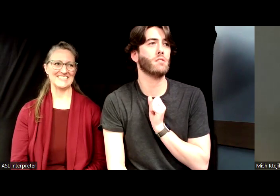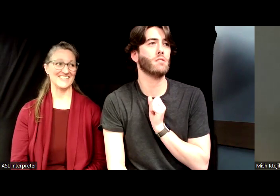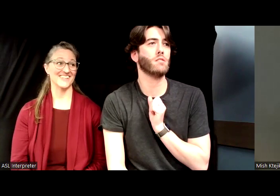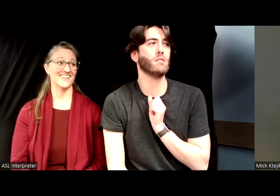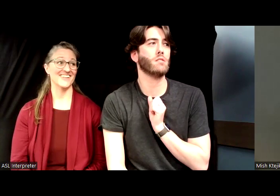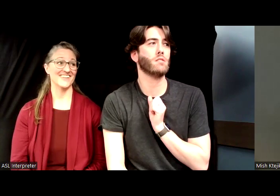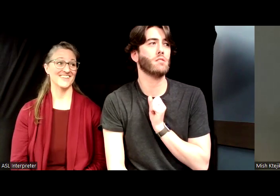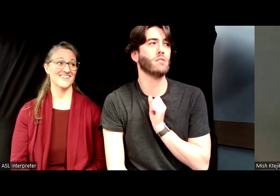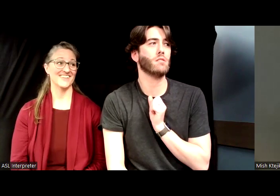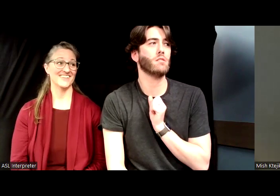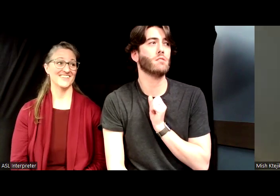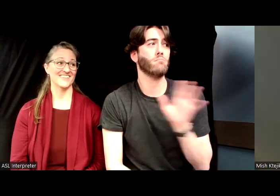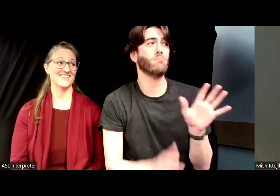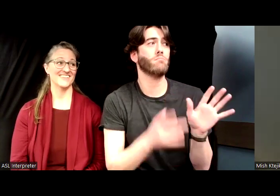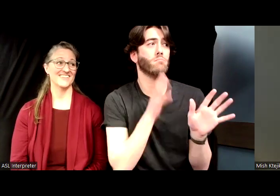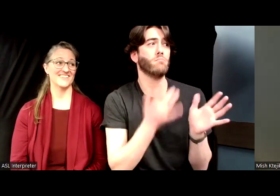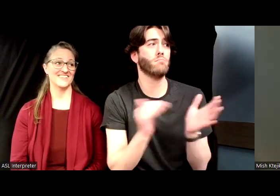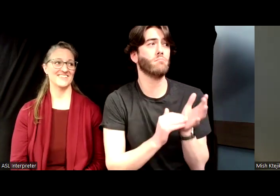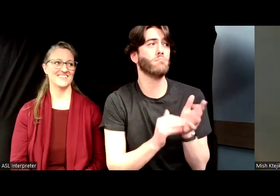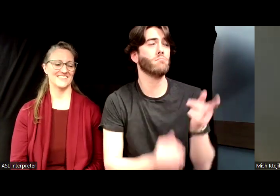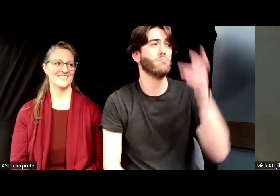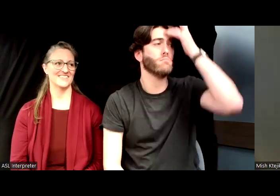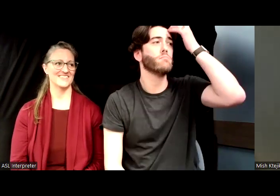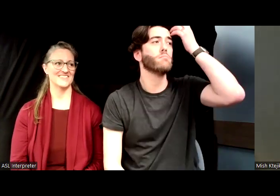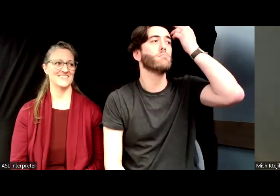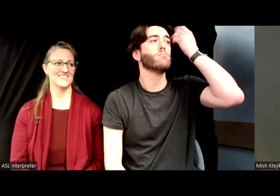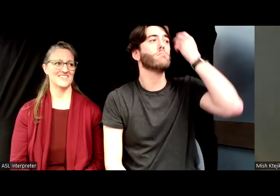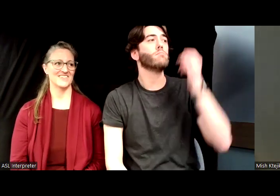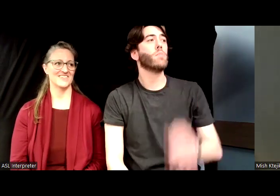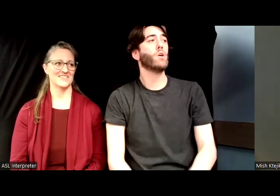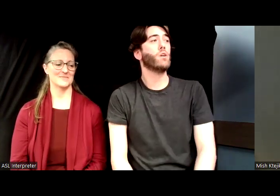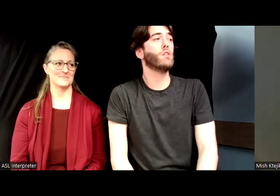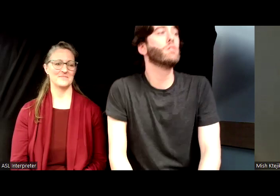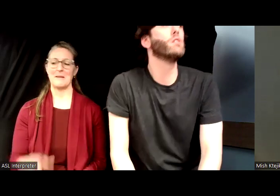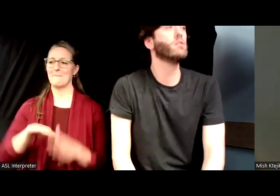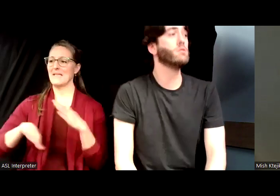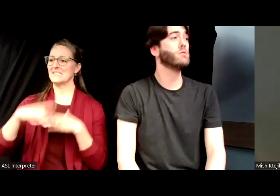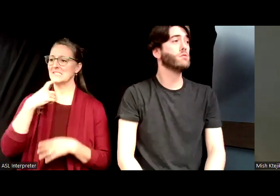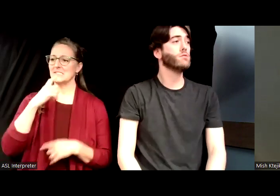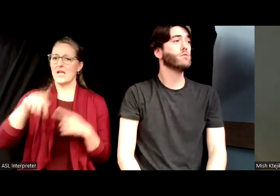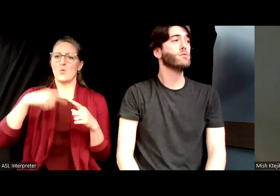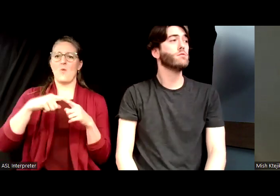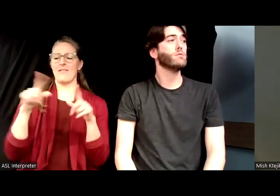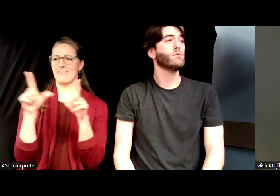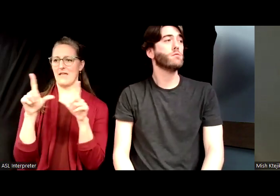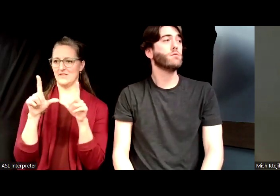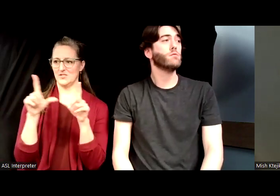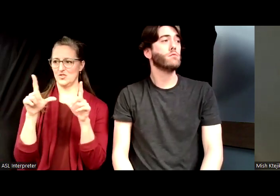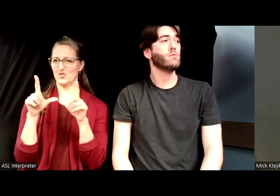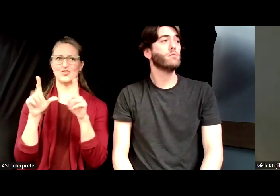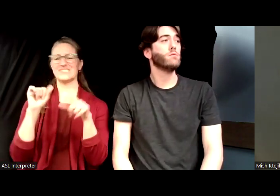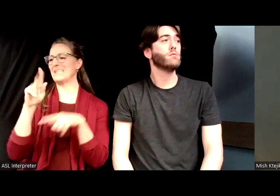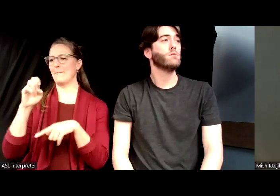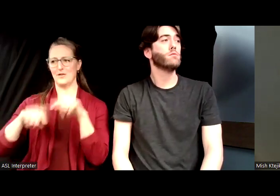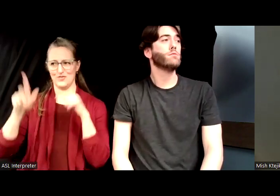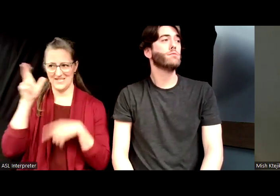Sorry. You're all good. So basically saying that when the licensure in the